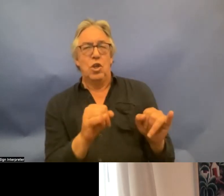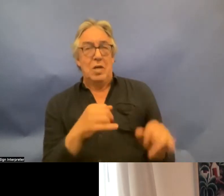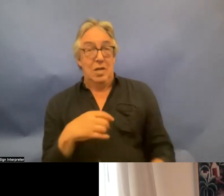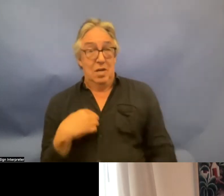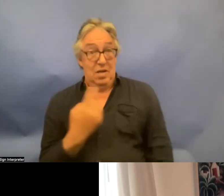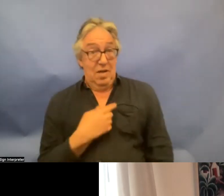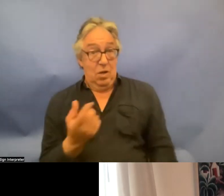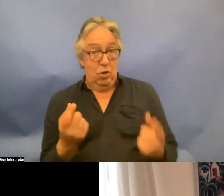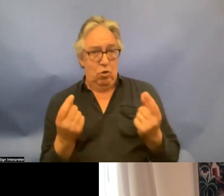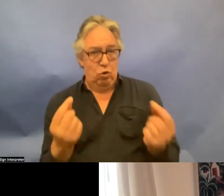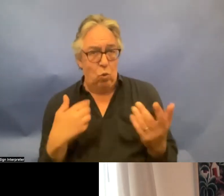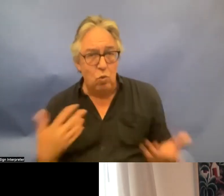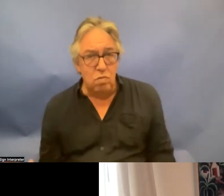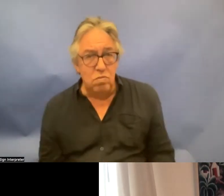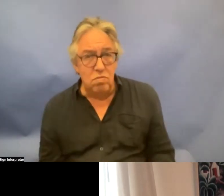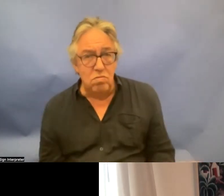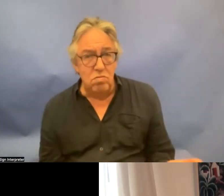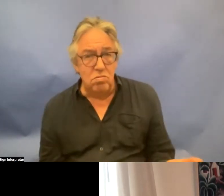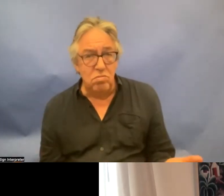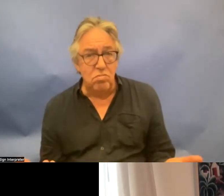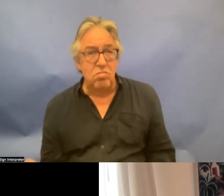Can I have a comment to what just Dragana said?